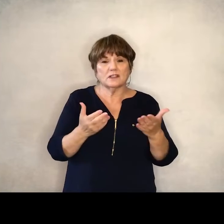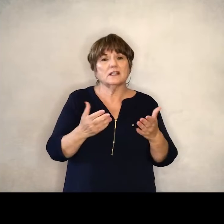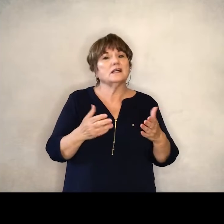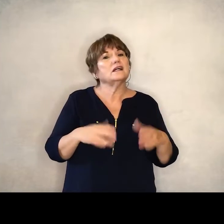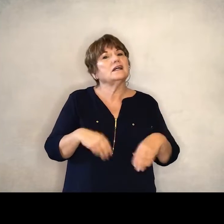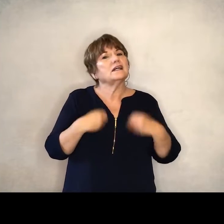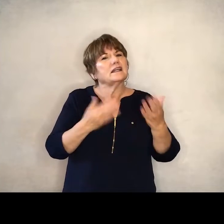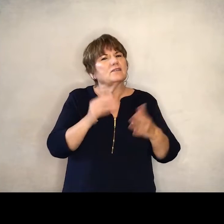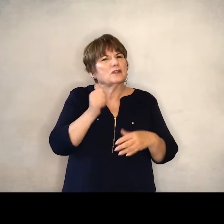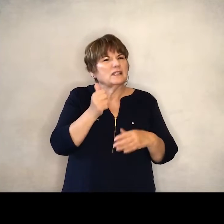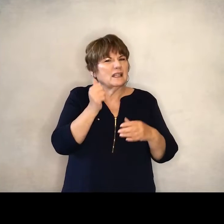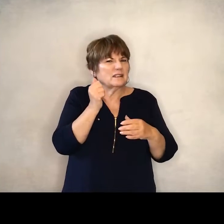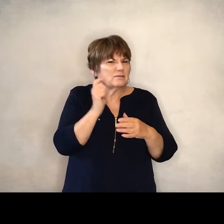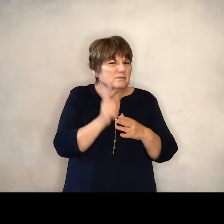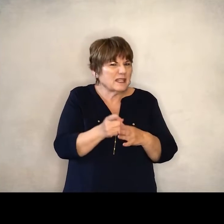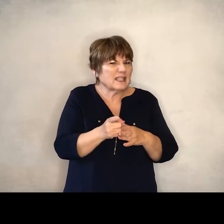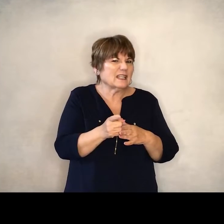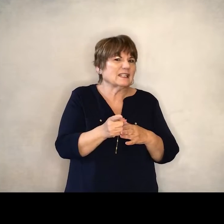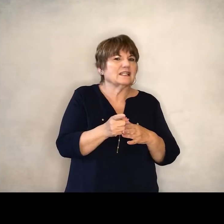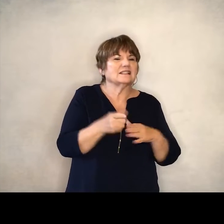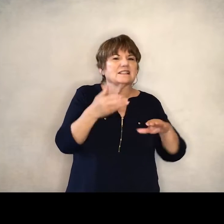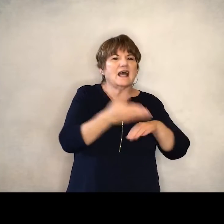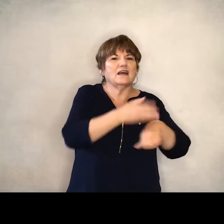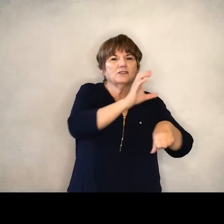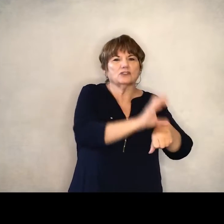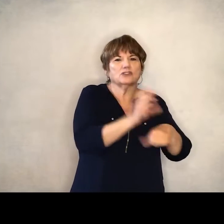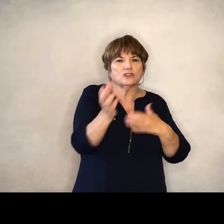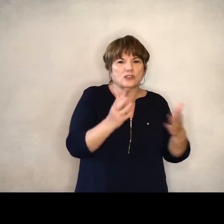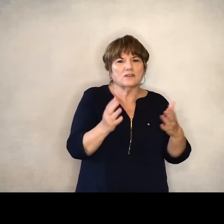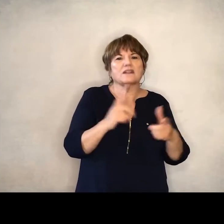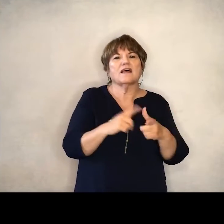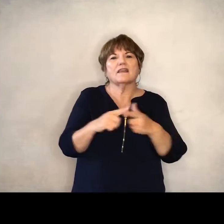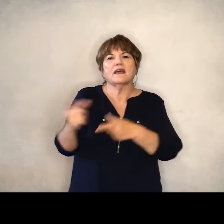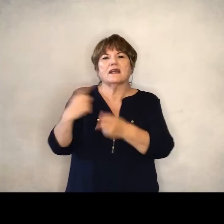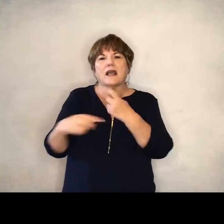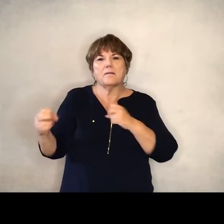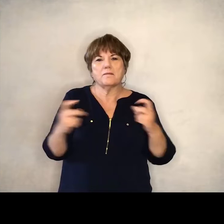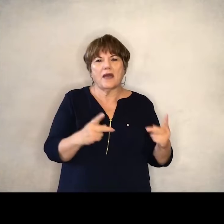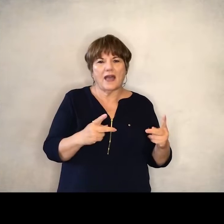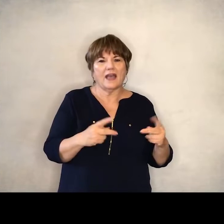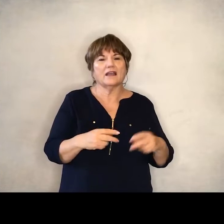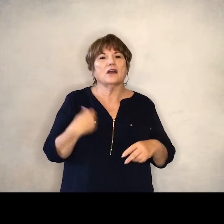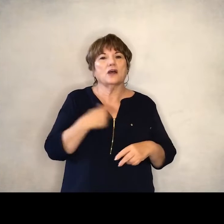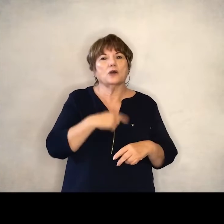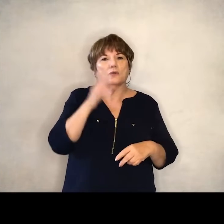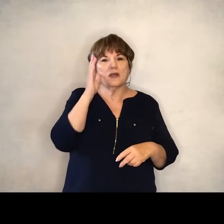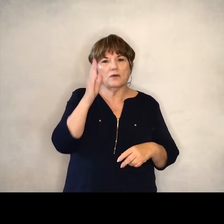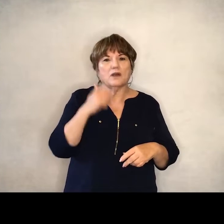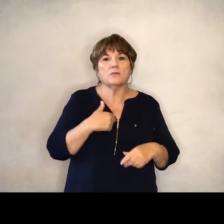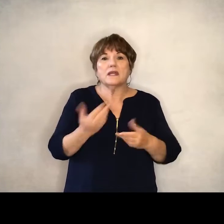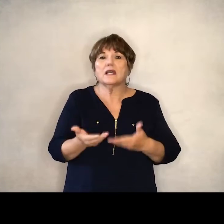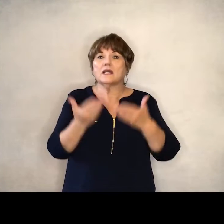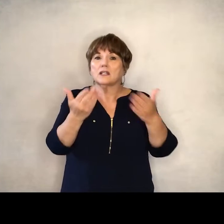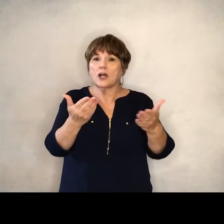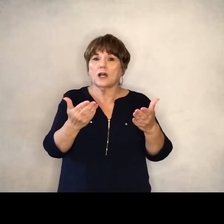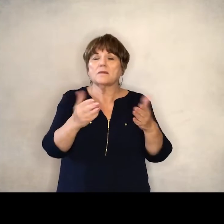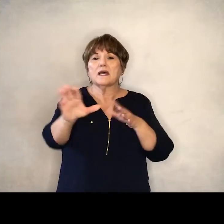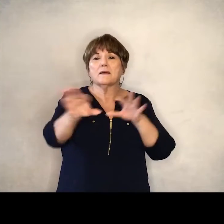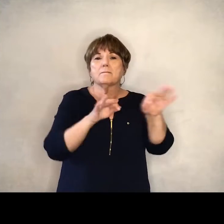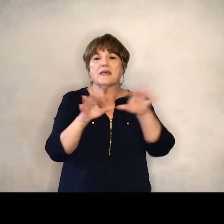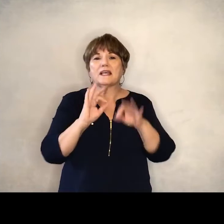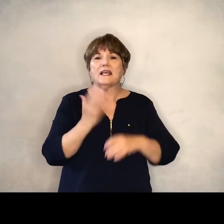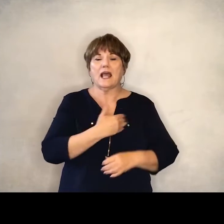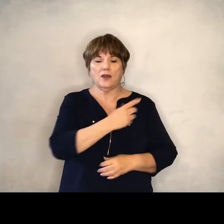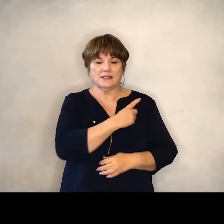you need to take care of certain things, but then come back in. We're going to be nominating and electing our deacons and our